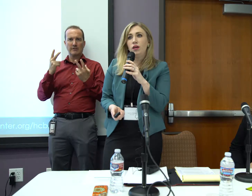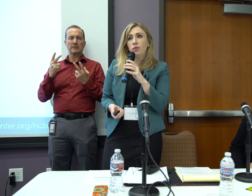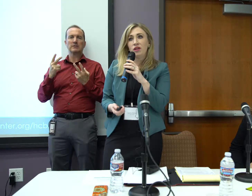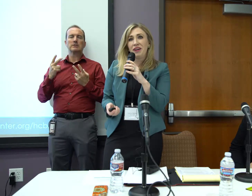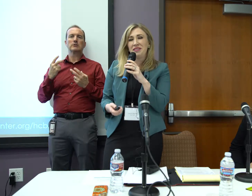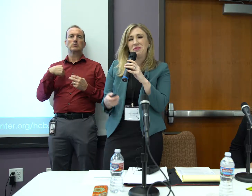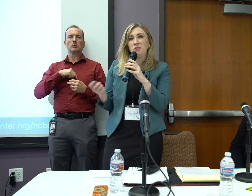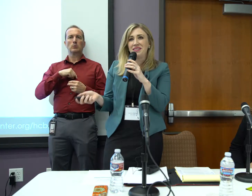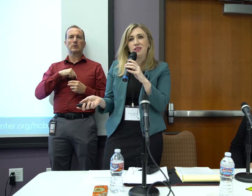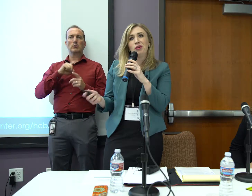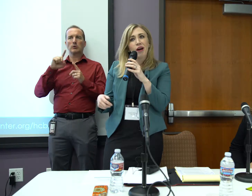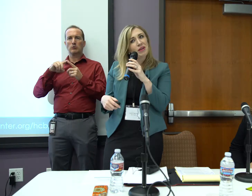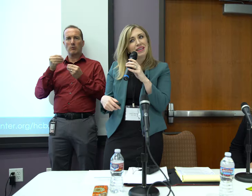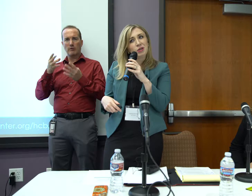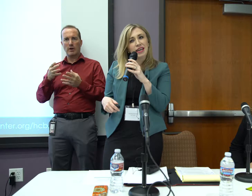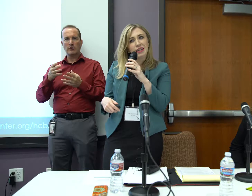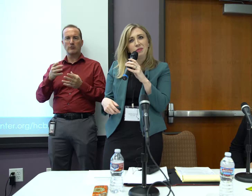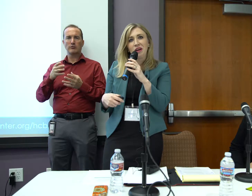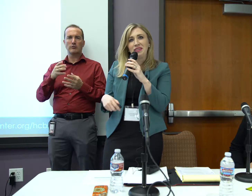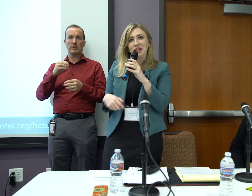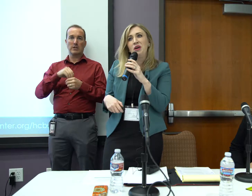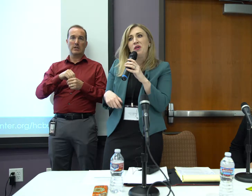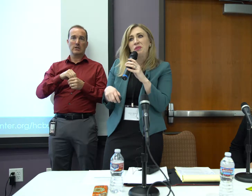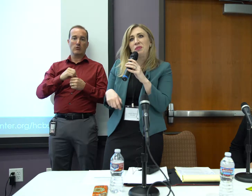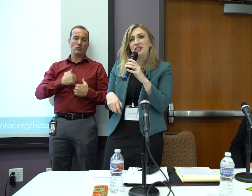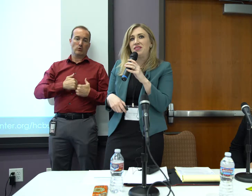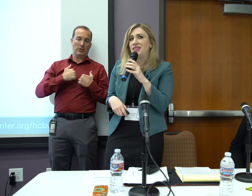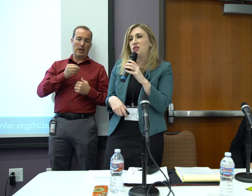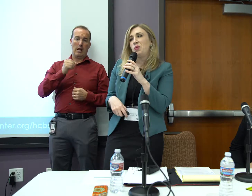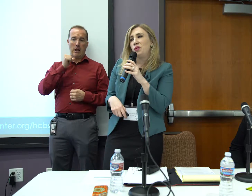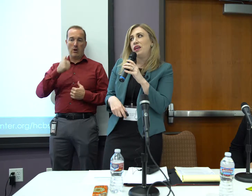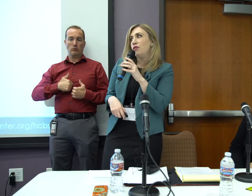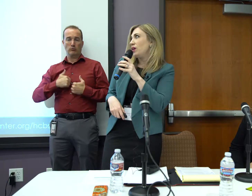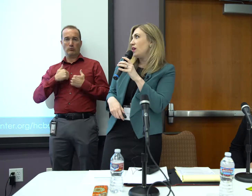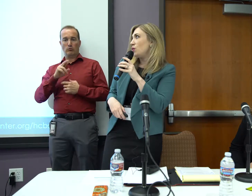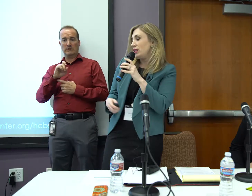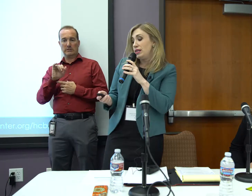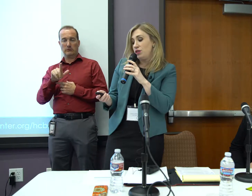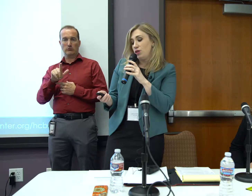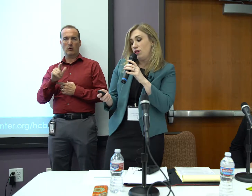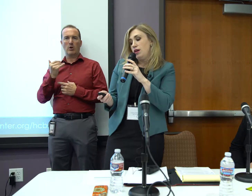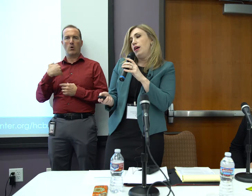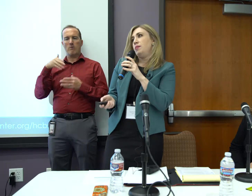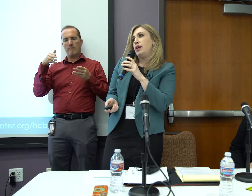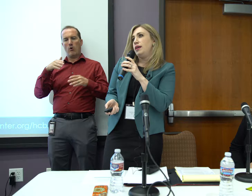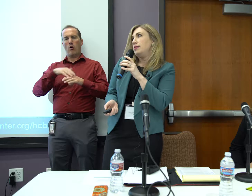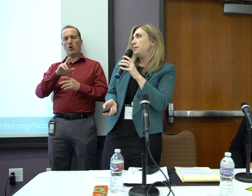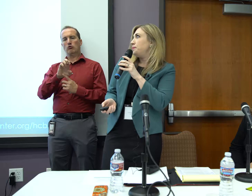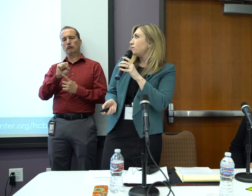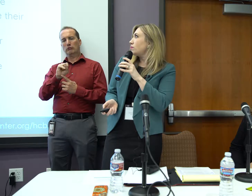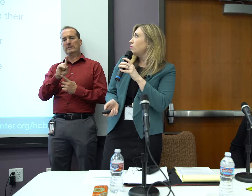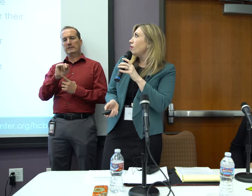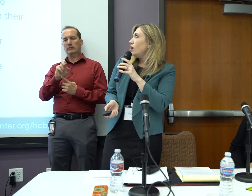to providers in residential and non-residential settings, but obviously for purposes of this session, we're only going to focus on the residential